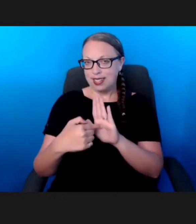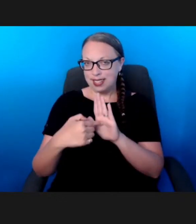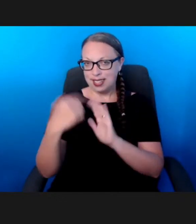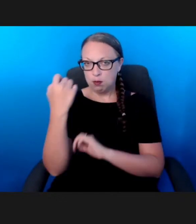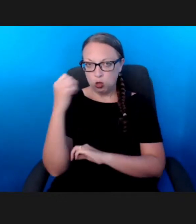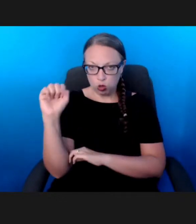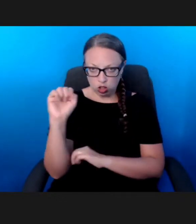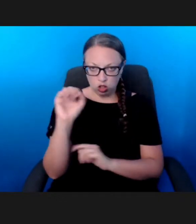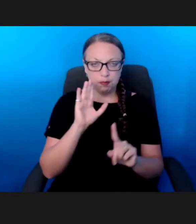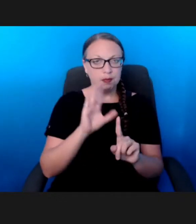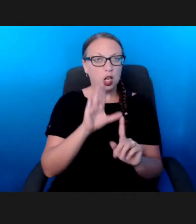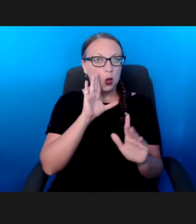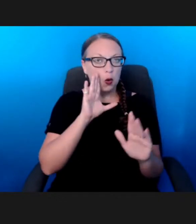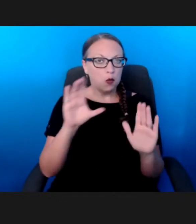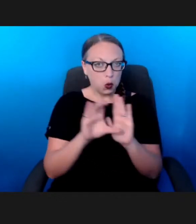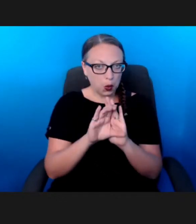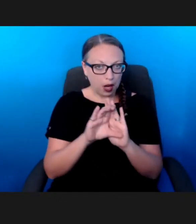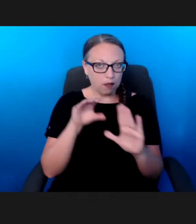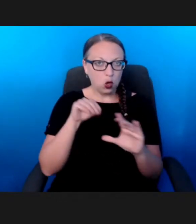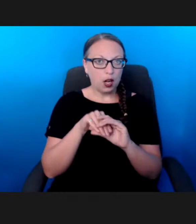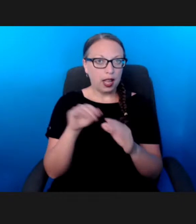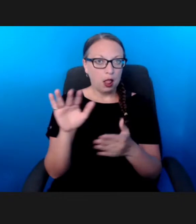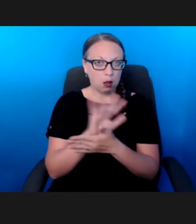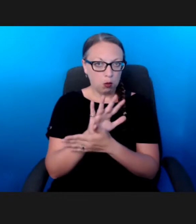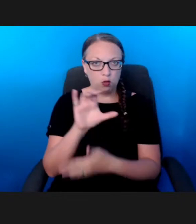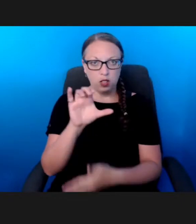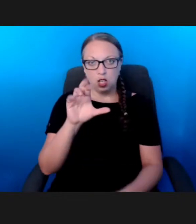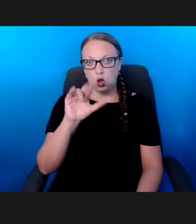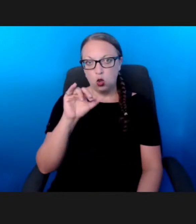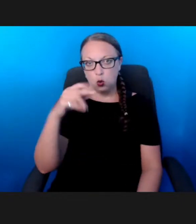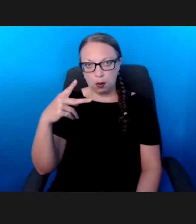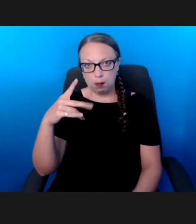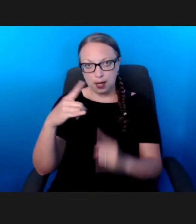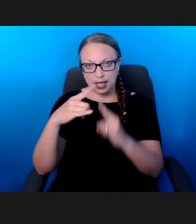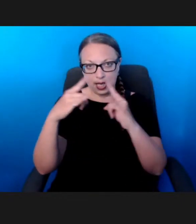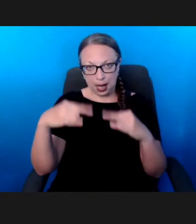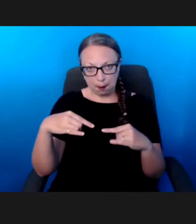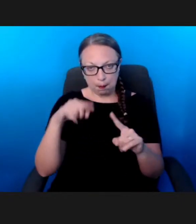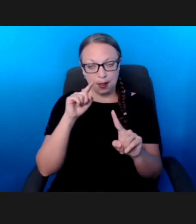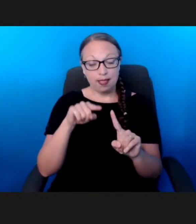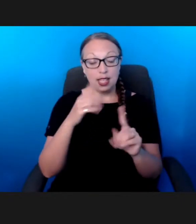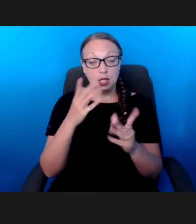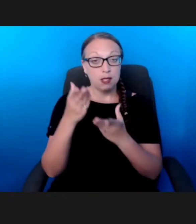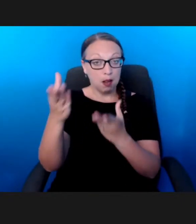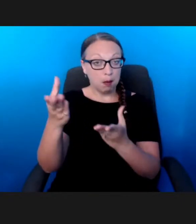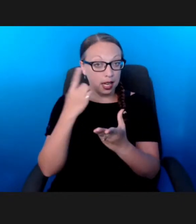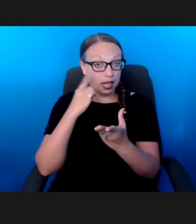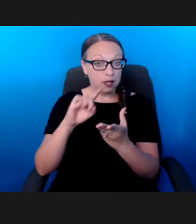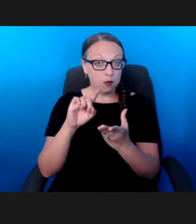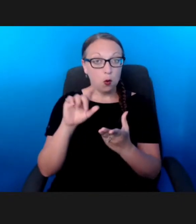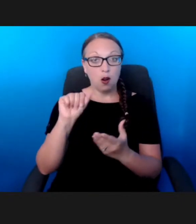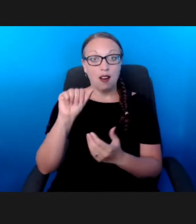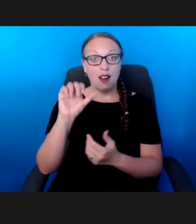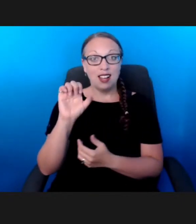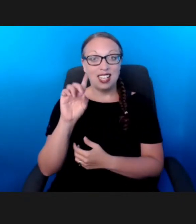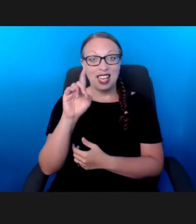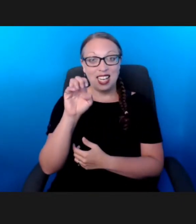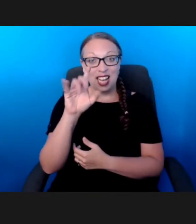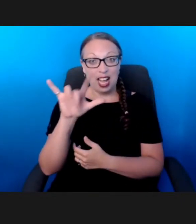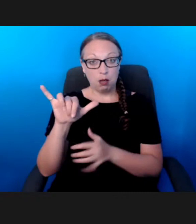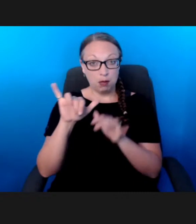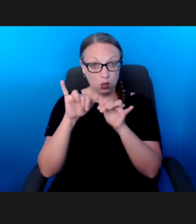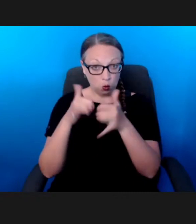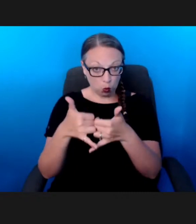her photographs are in the film Crip Camp, which has been nominated for an Academy Award. And